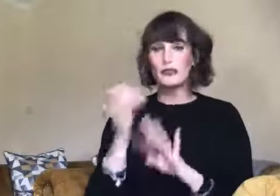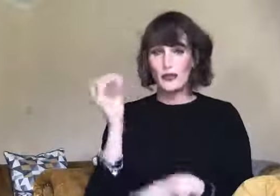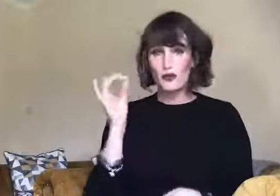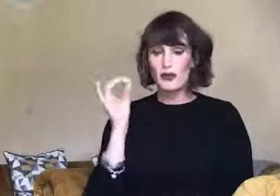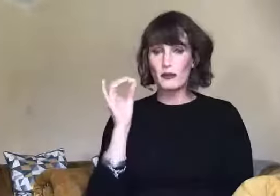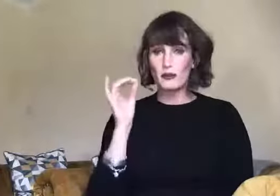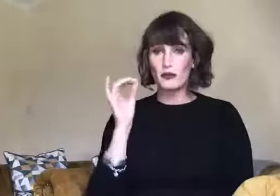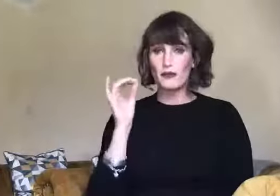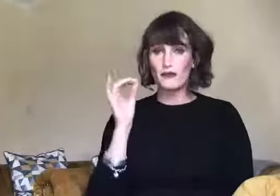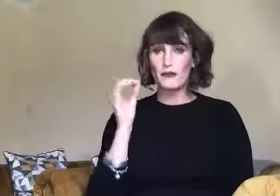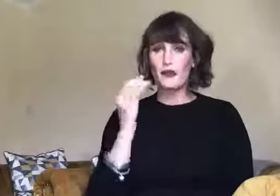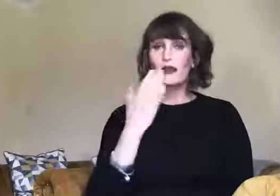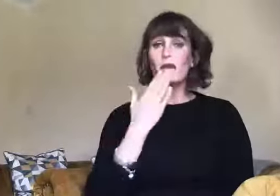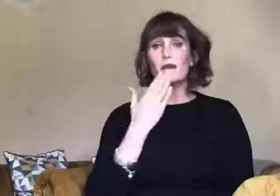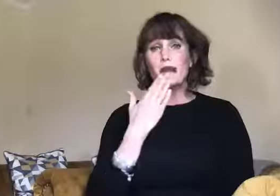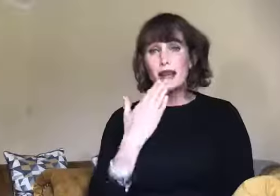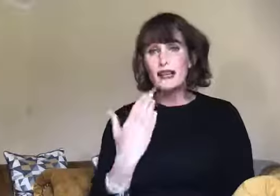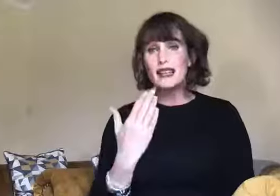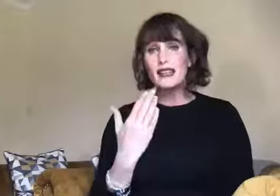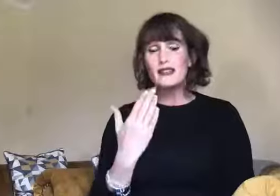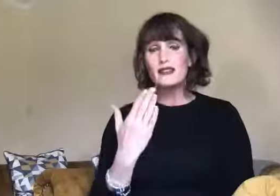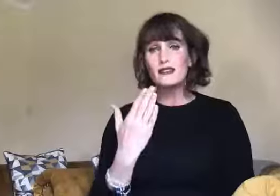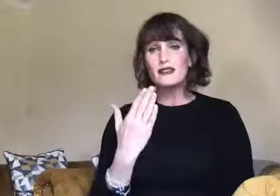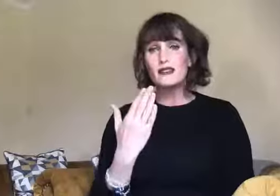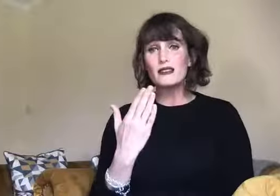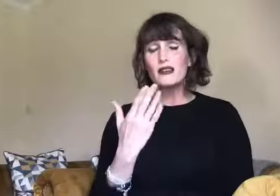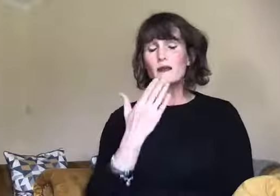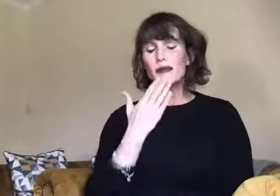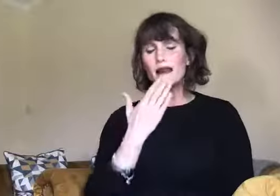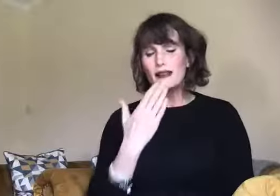tell people, please